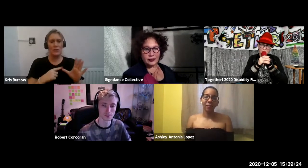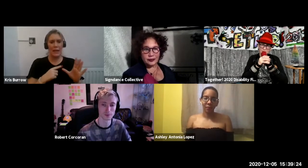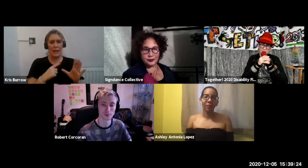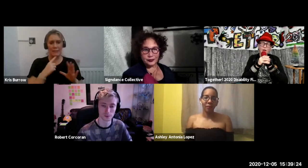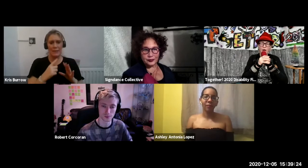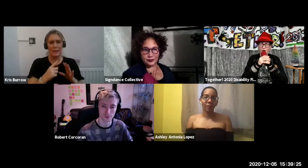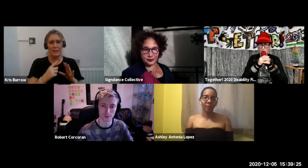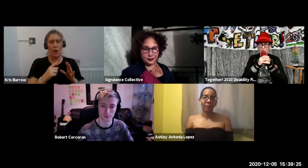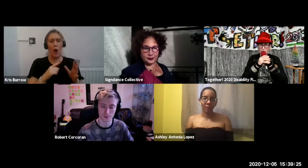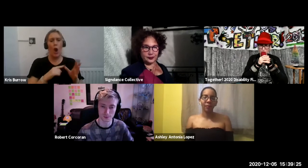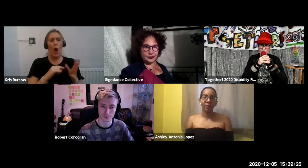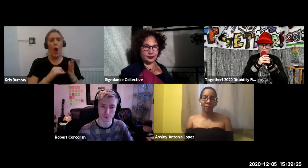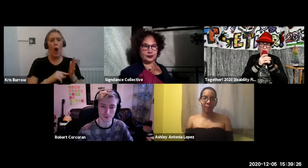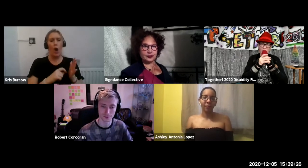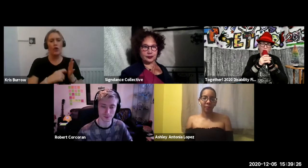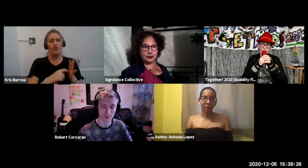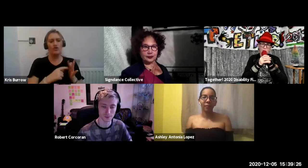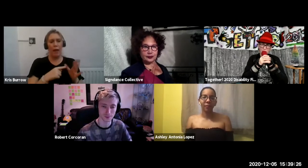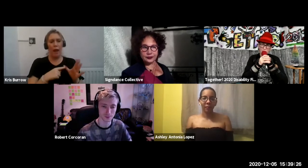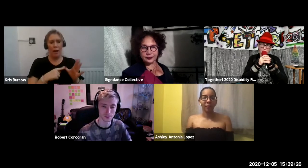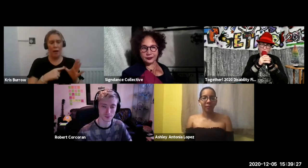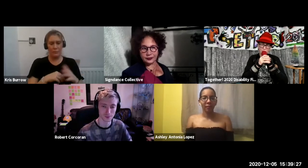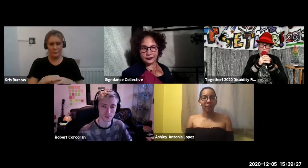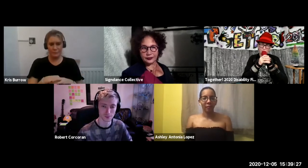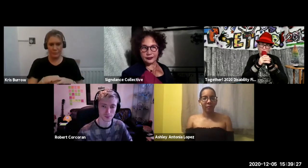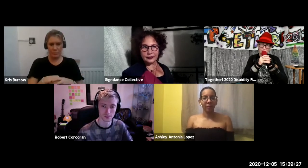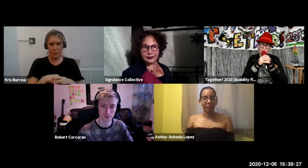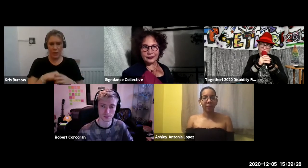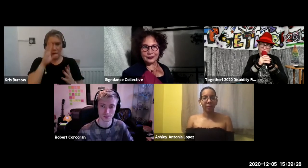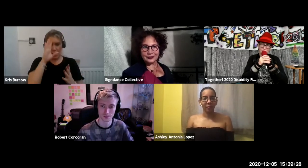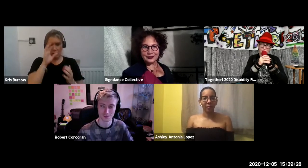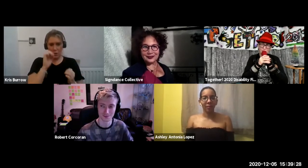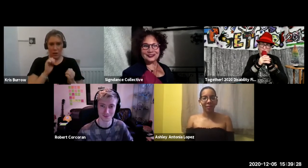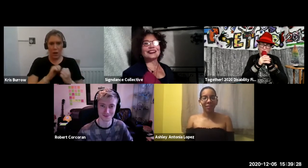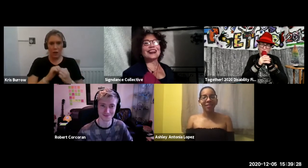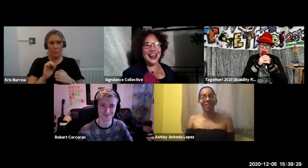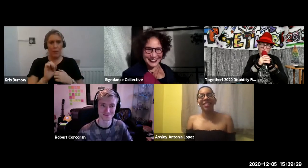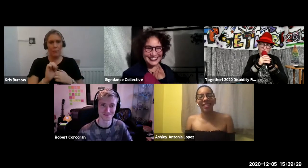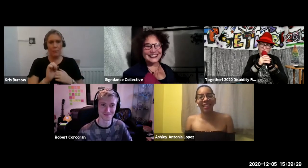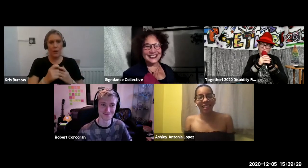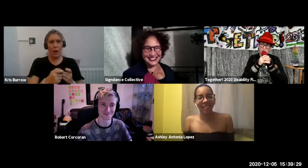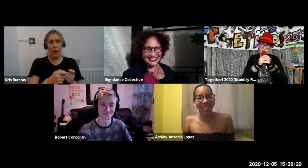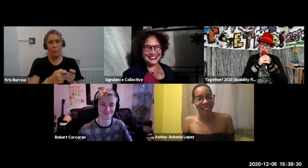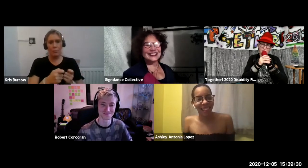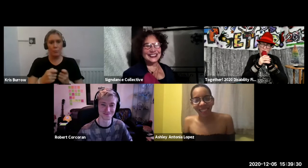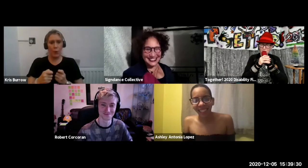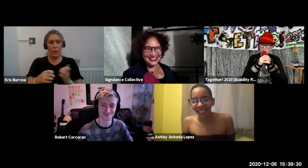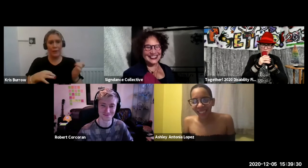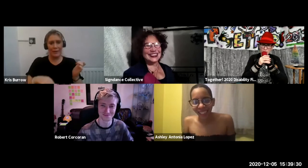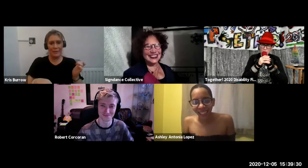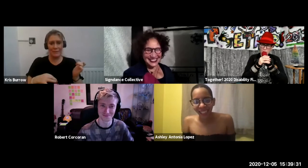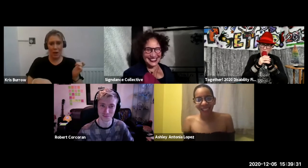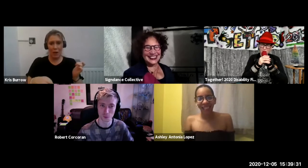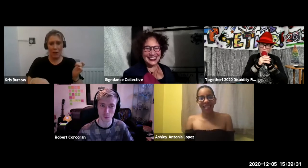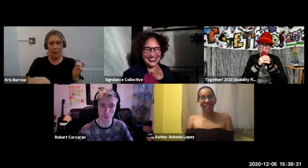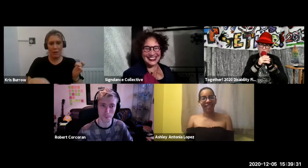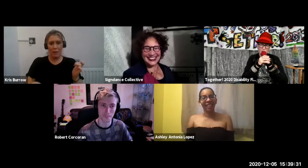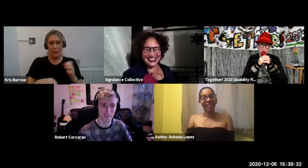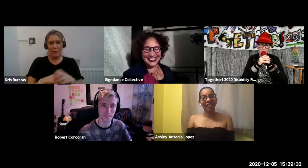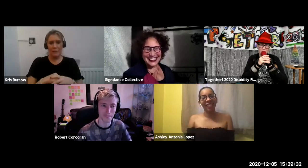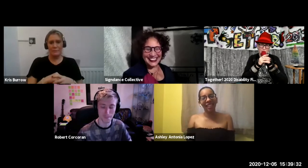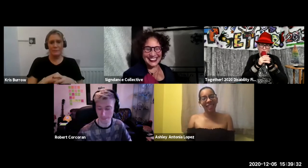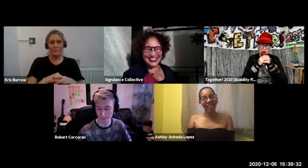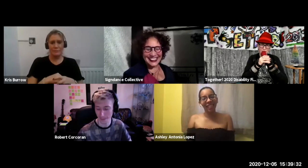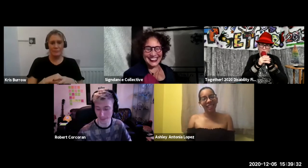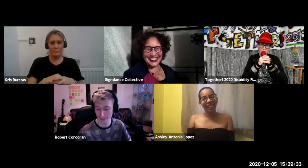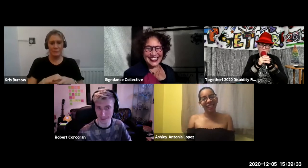Austria. Ah, right. Yes. I mean, I remember her borrowing my guitar, and it certainly has never sounded so good. And unless she comes back, won't